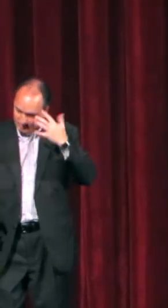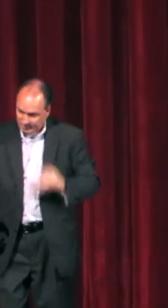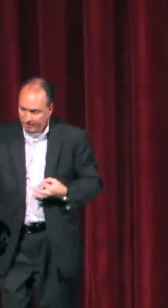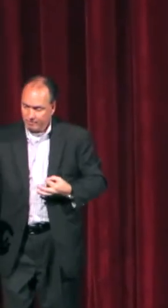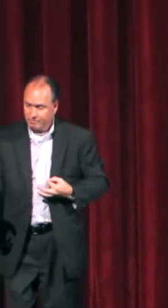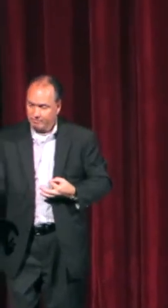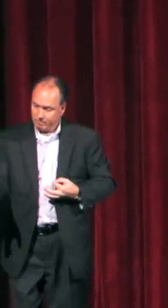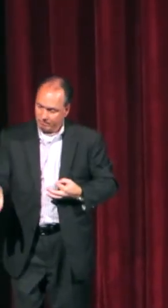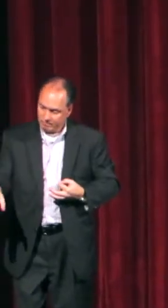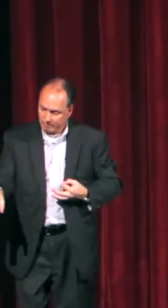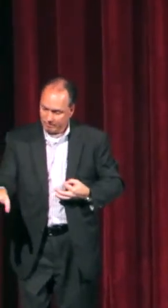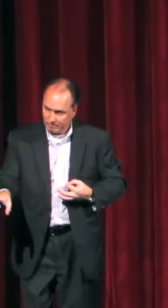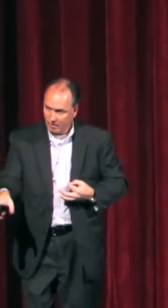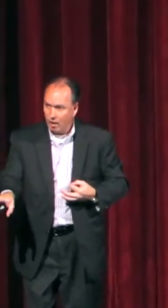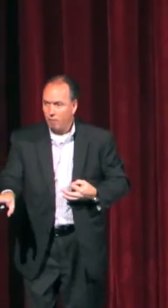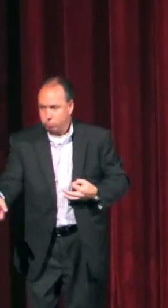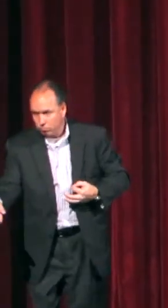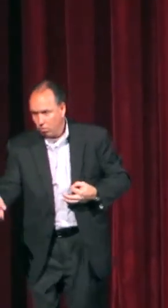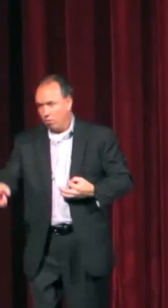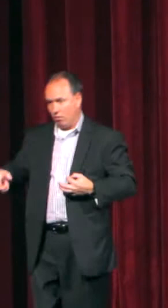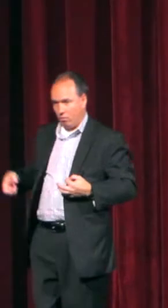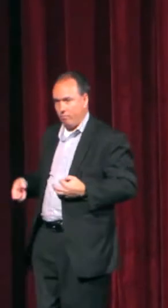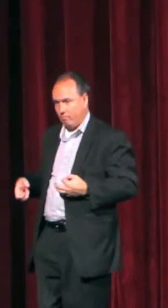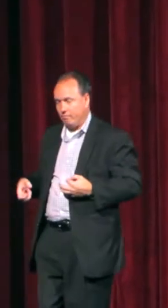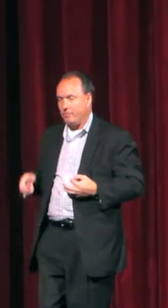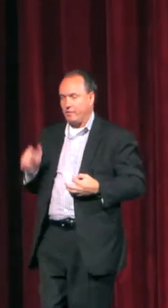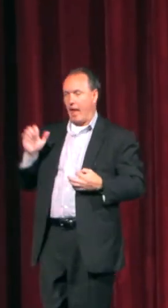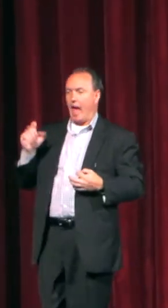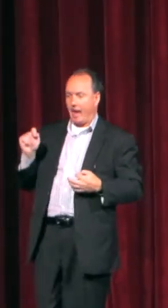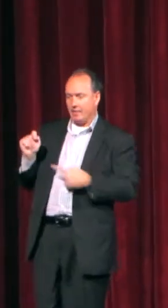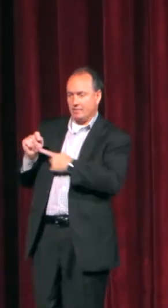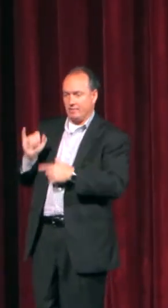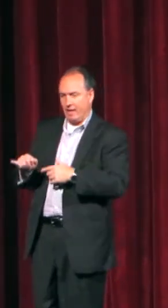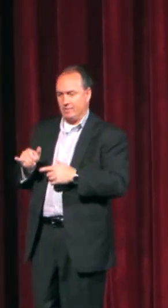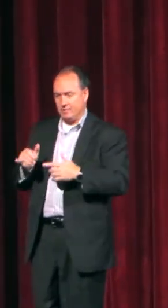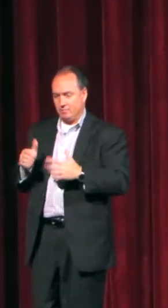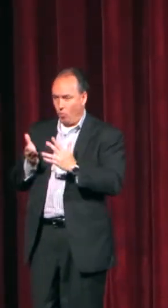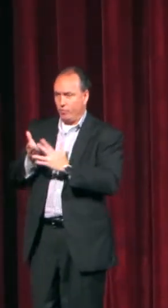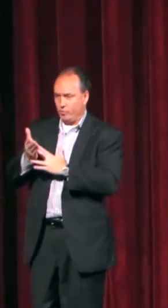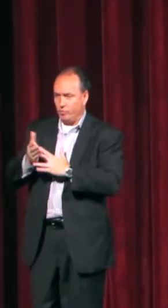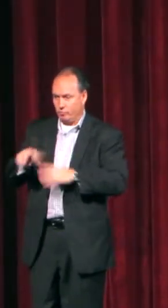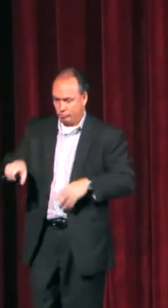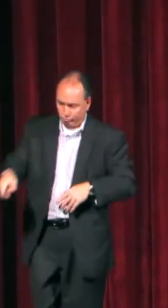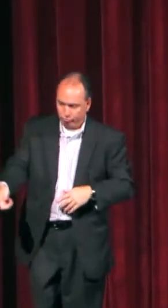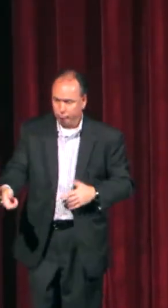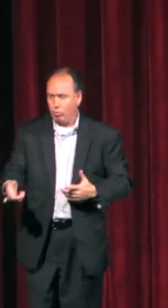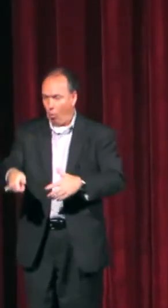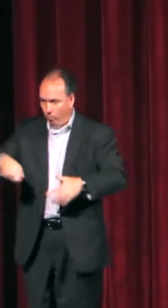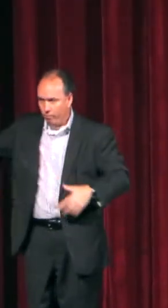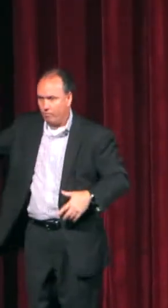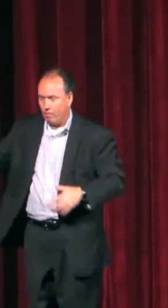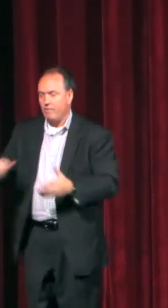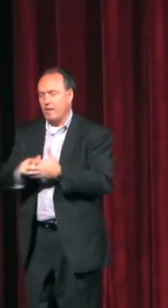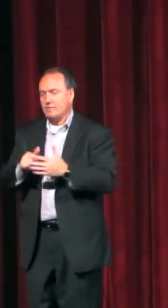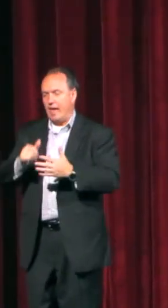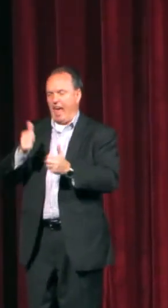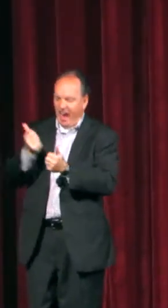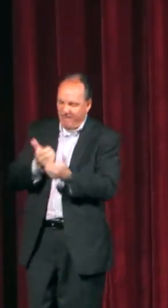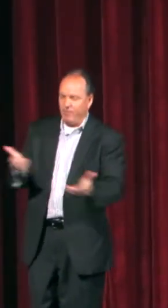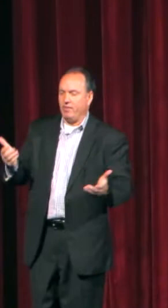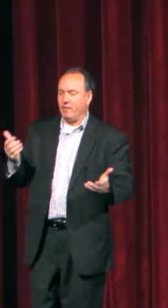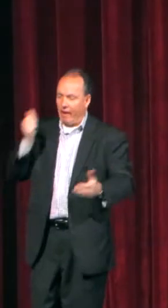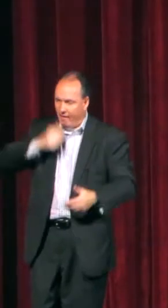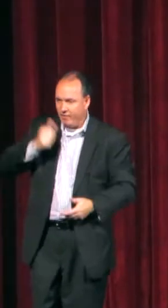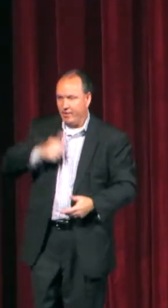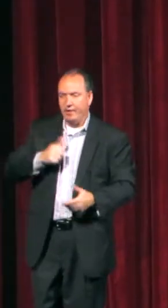decide that I'm going to open it and act on it. The act is actually going through, turning the knob, and opening it. So everything,